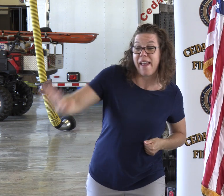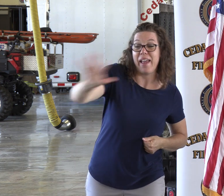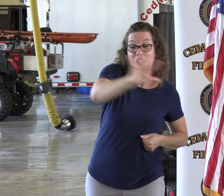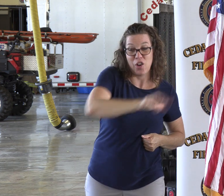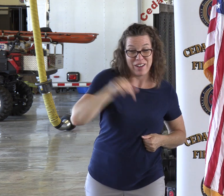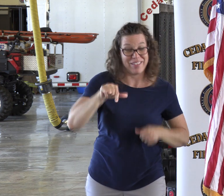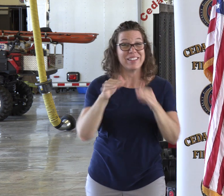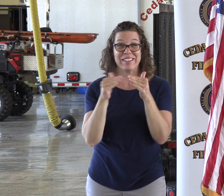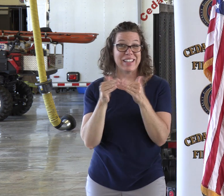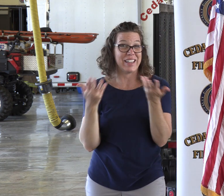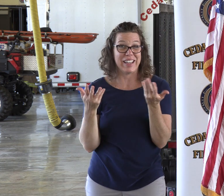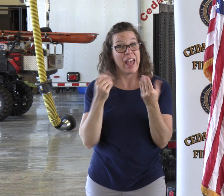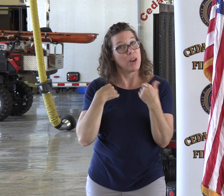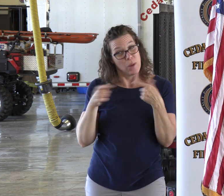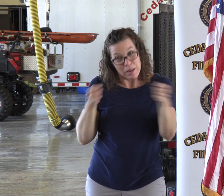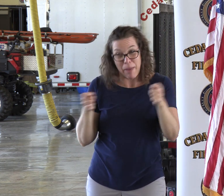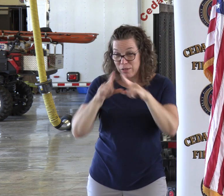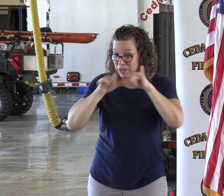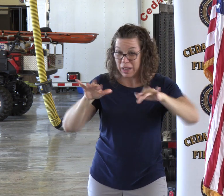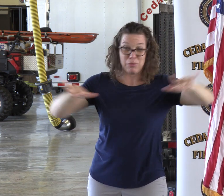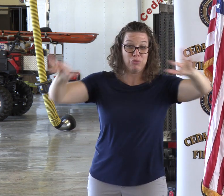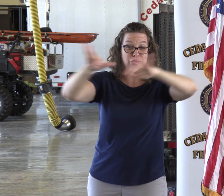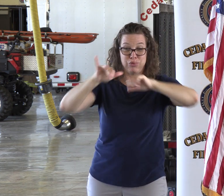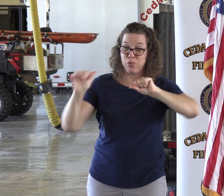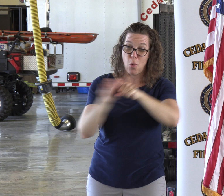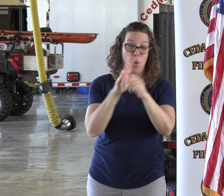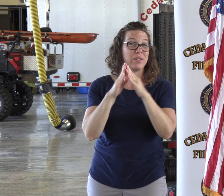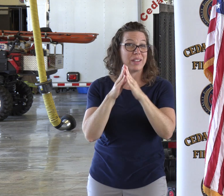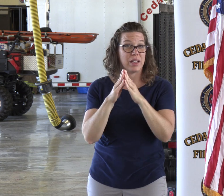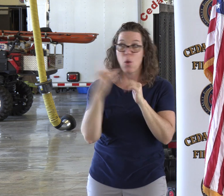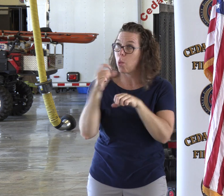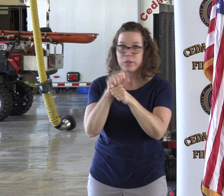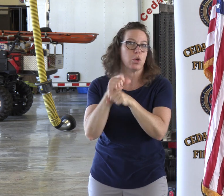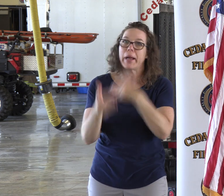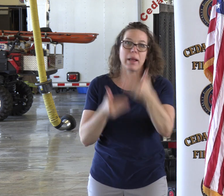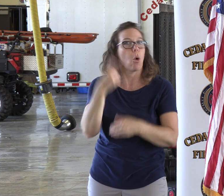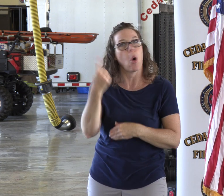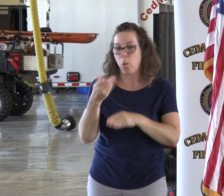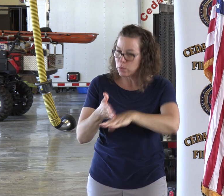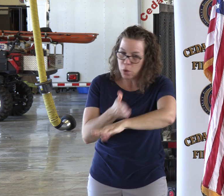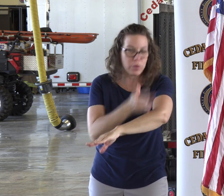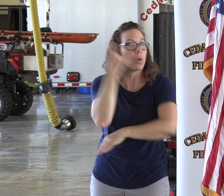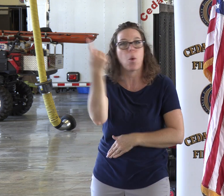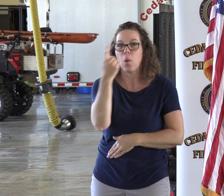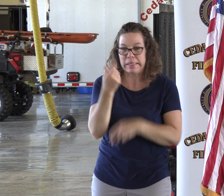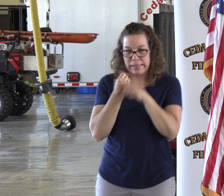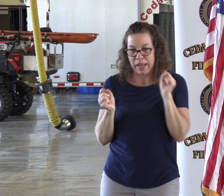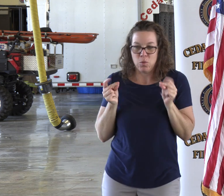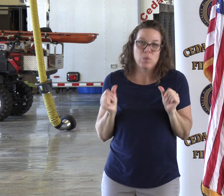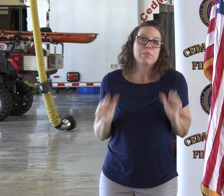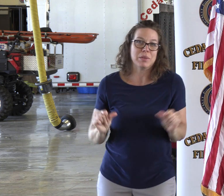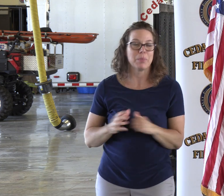of the city, and manage this simultaneously. There is always work being done. There's always progress being made as safe and quickly